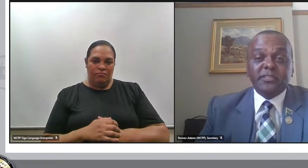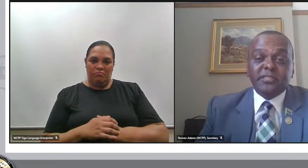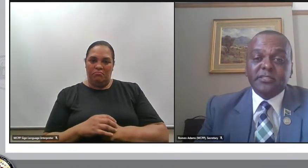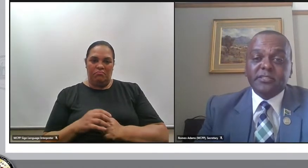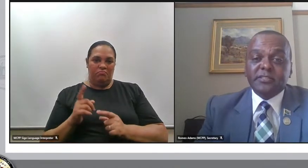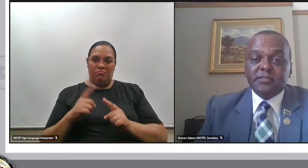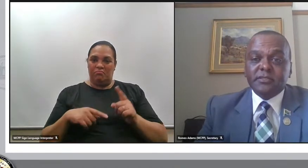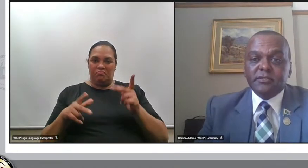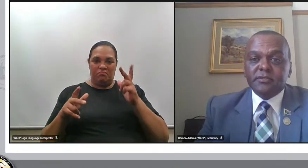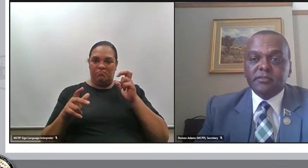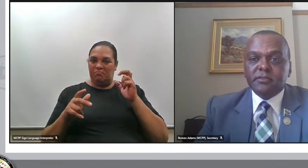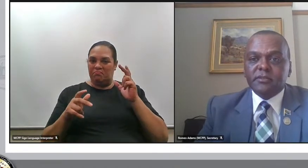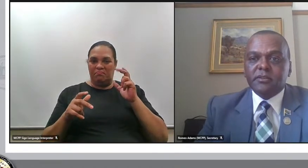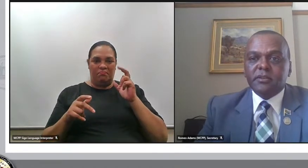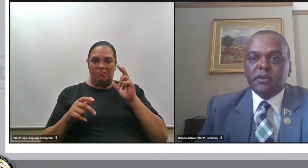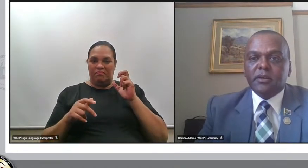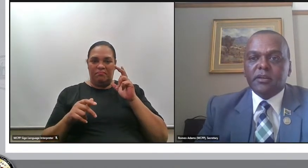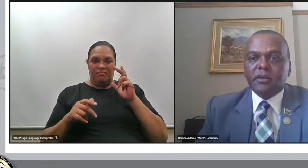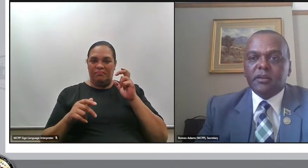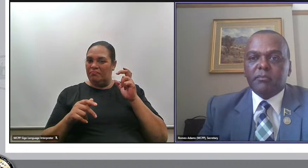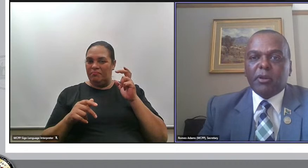Sorry, Mr. Secretary, you're on mute.